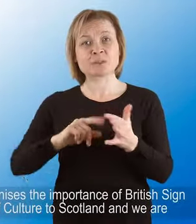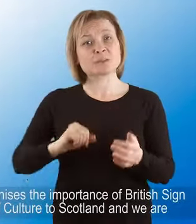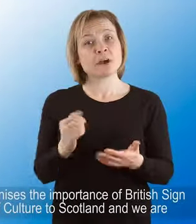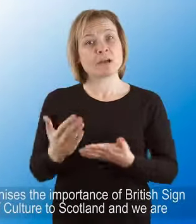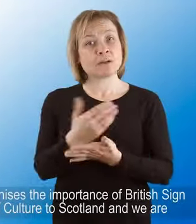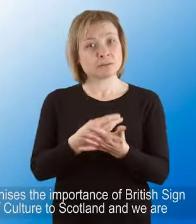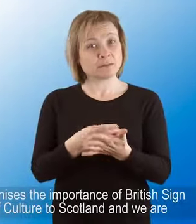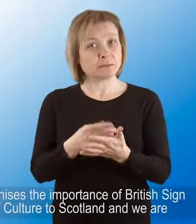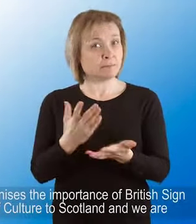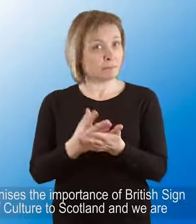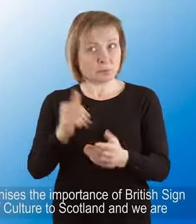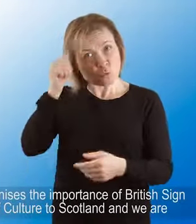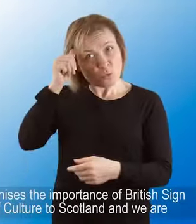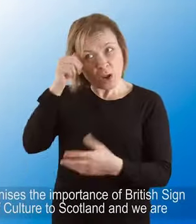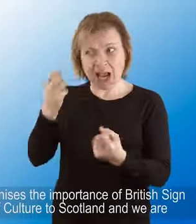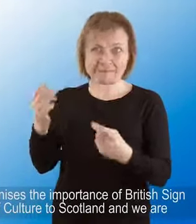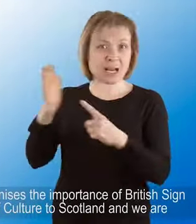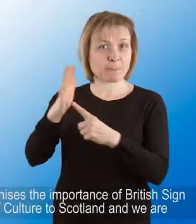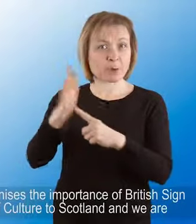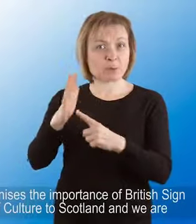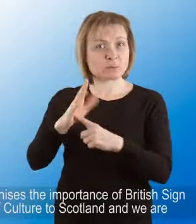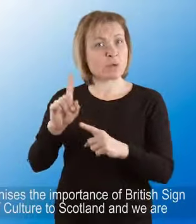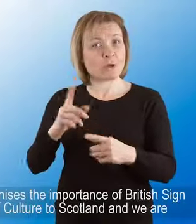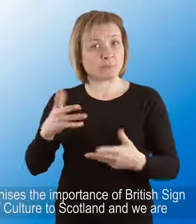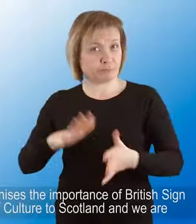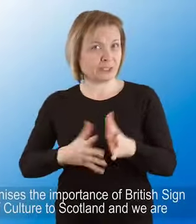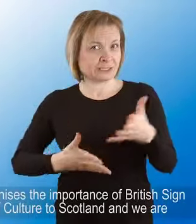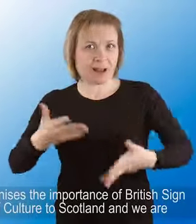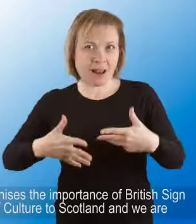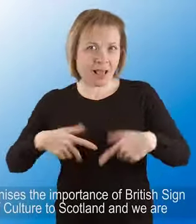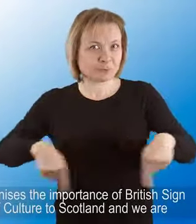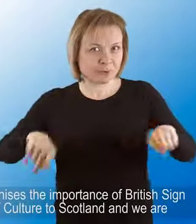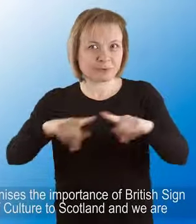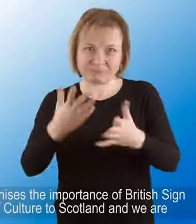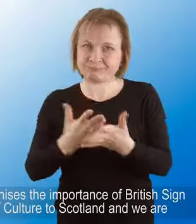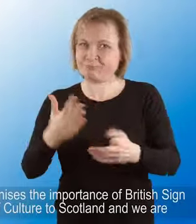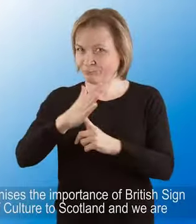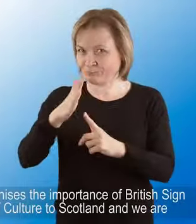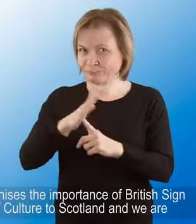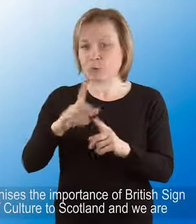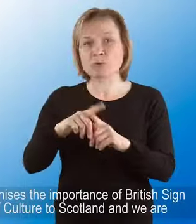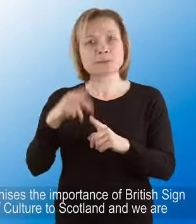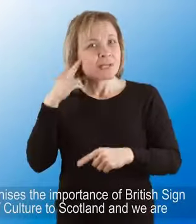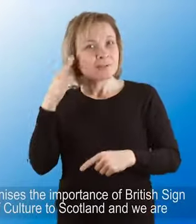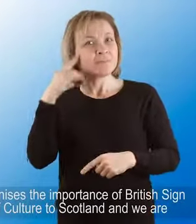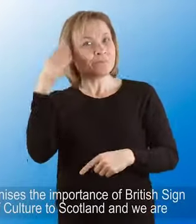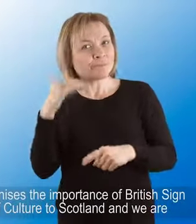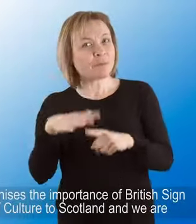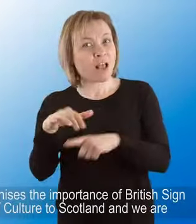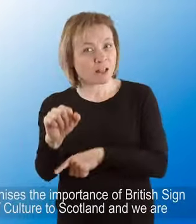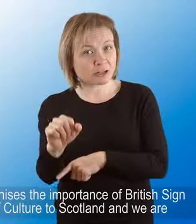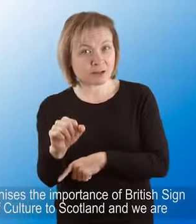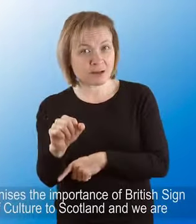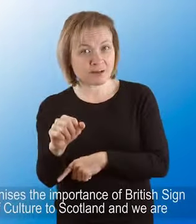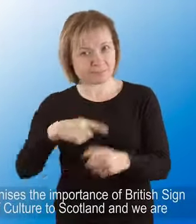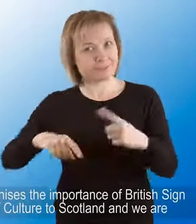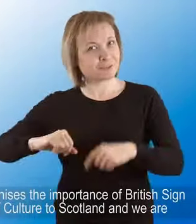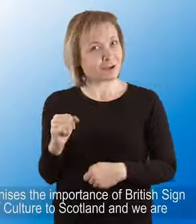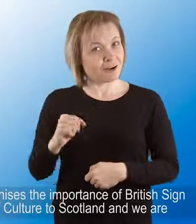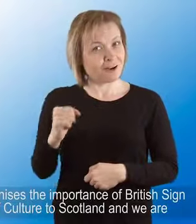Revenue Scotland recognises the importance of British Sign Language and deaf culture to Scotland, and we are committed to ensuring